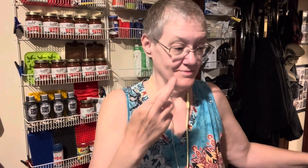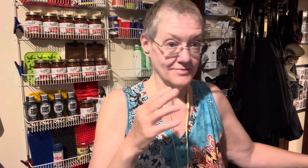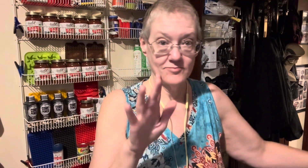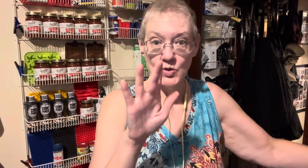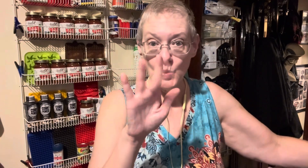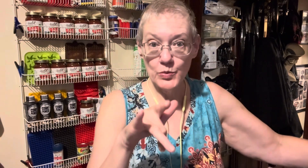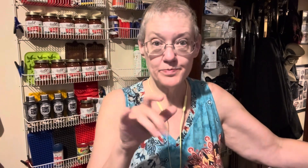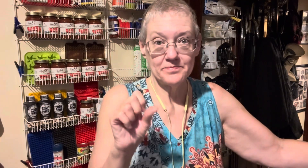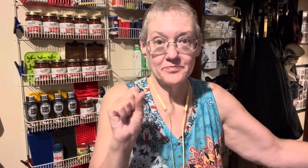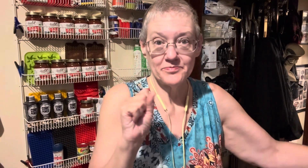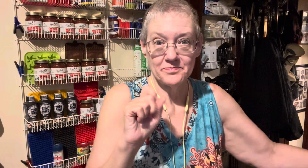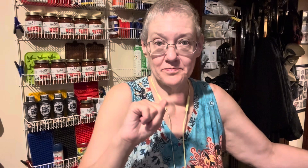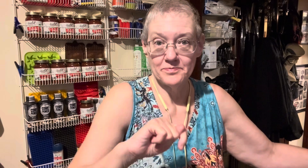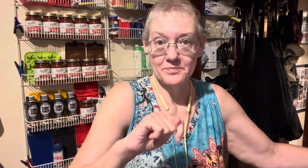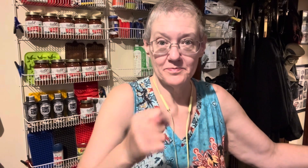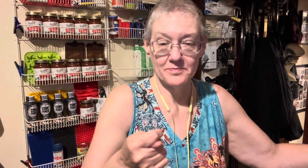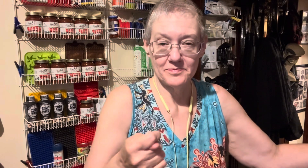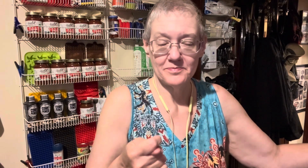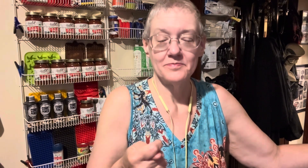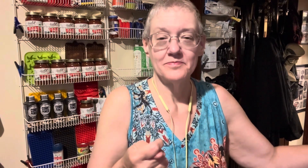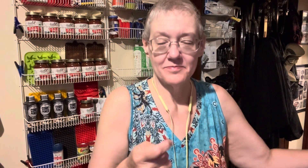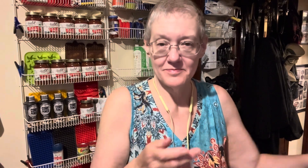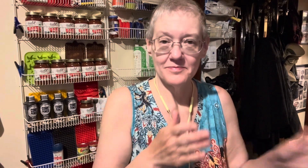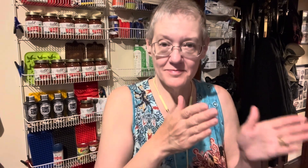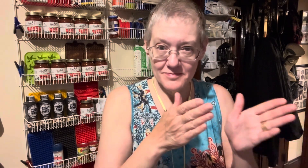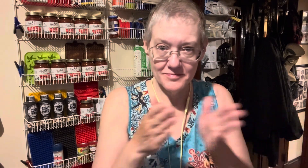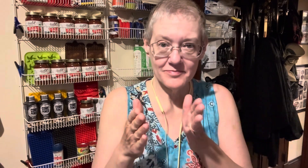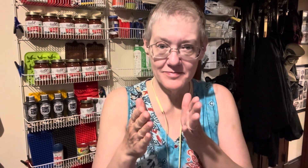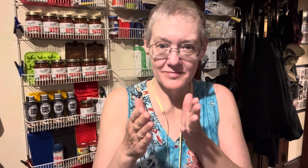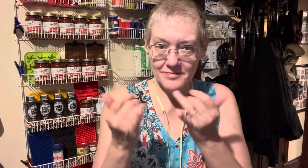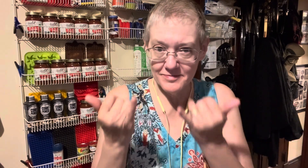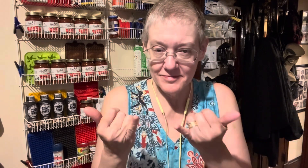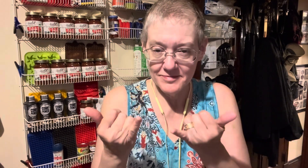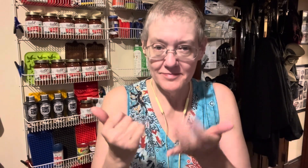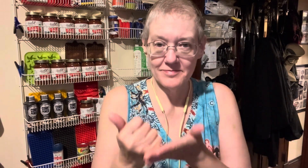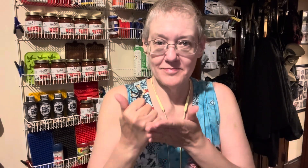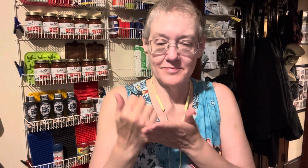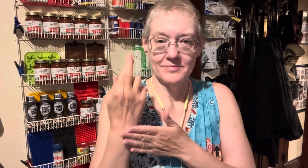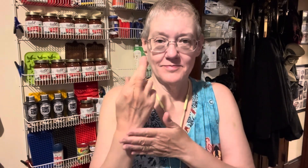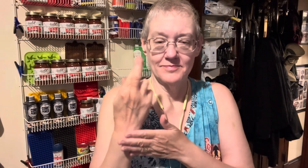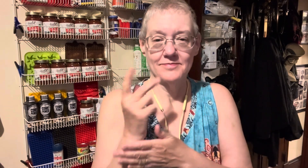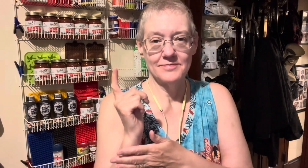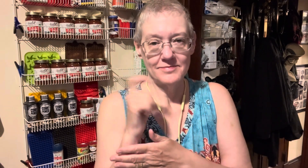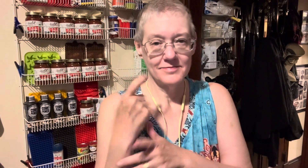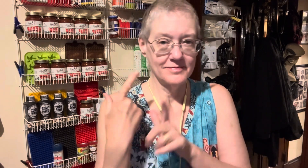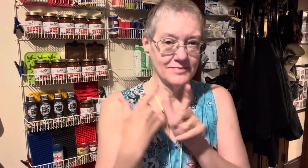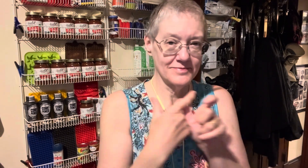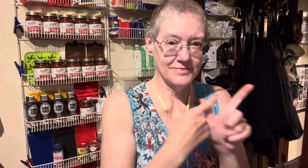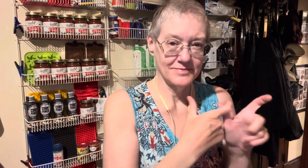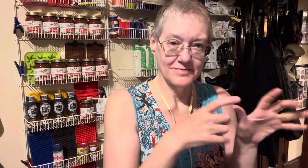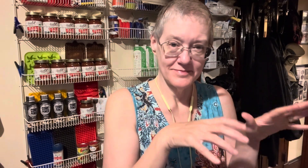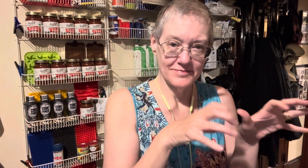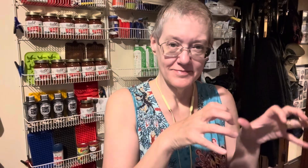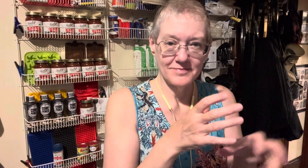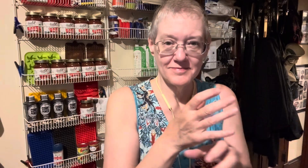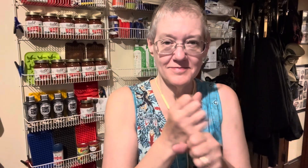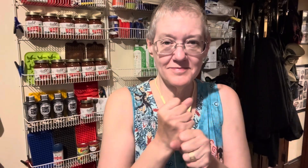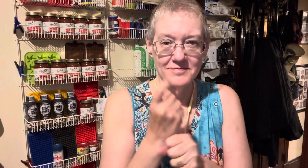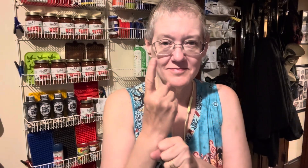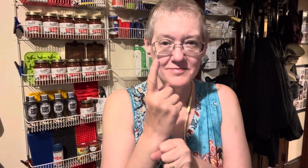snack. And because I prepped this morning, I realized I was out of tortillas. So let's run to the freezer and